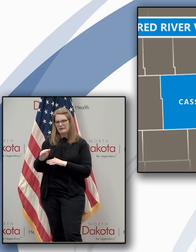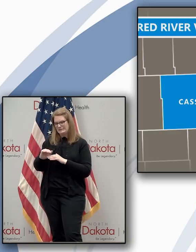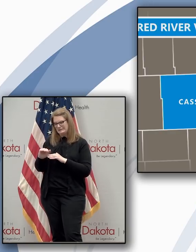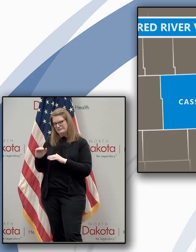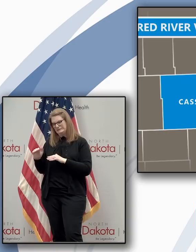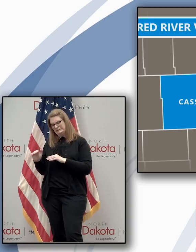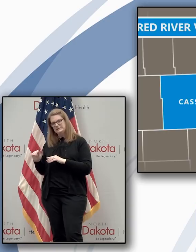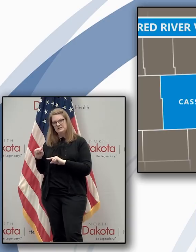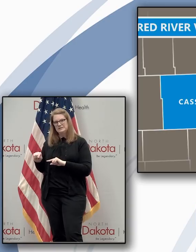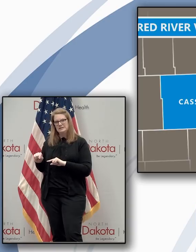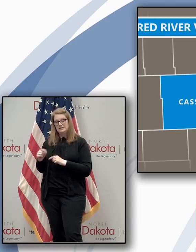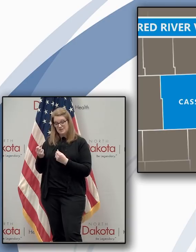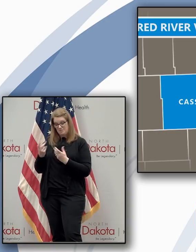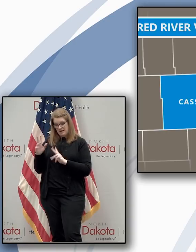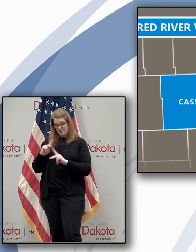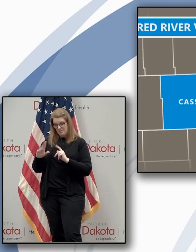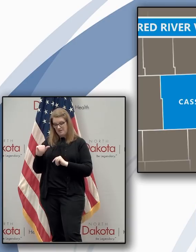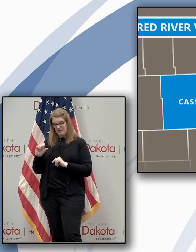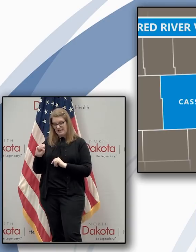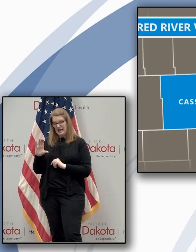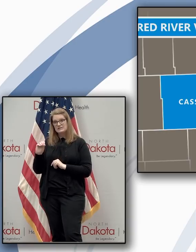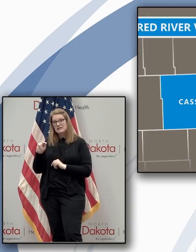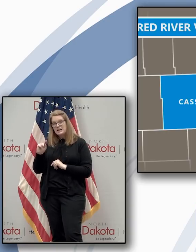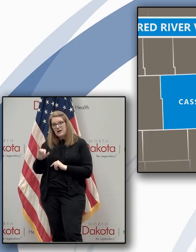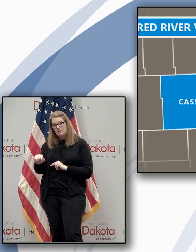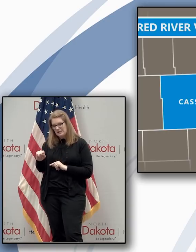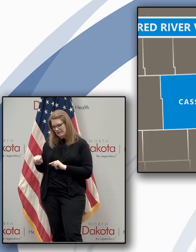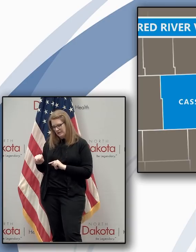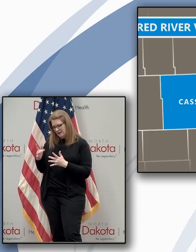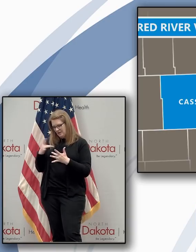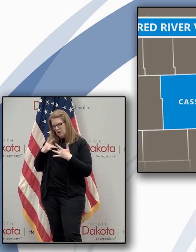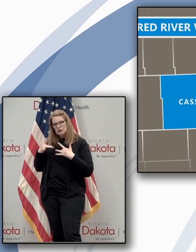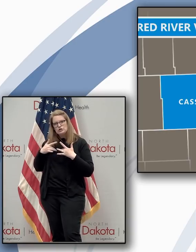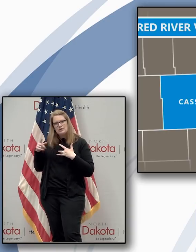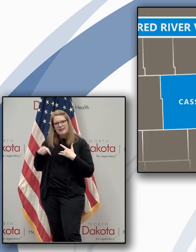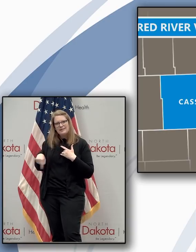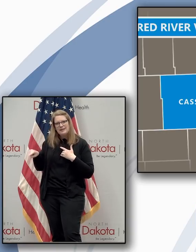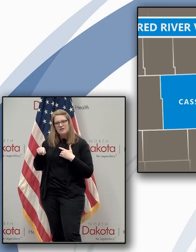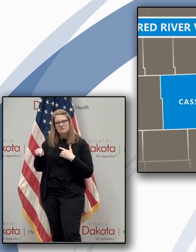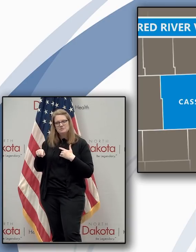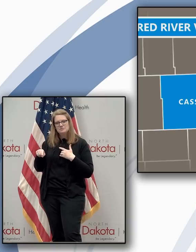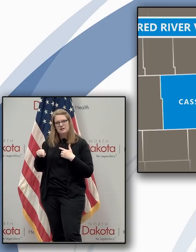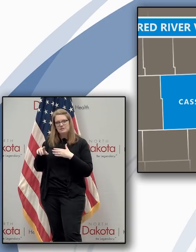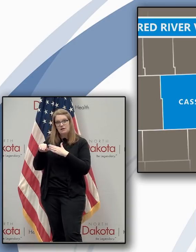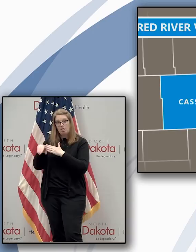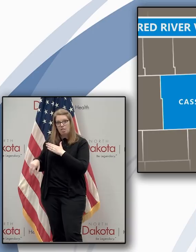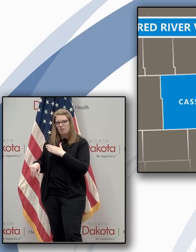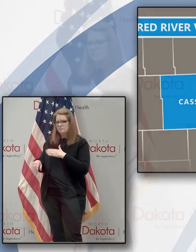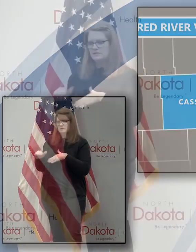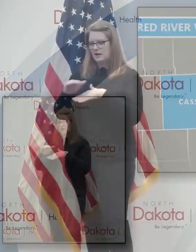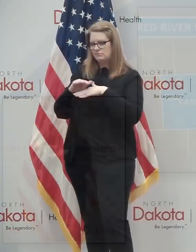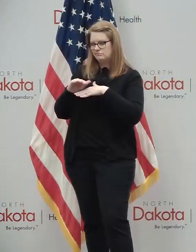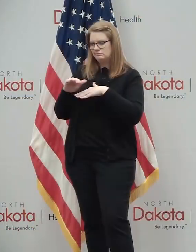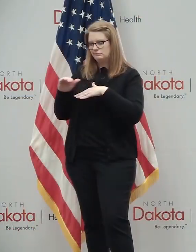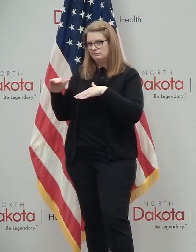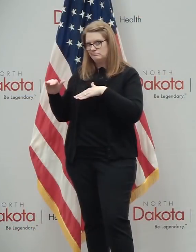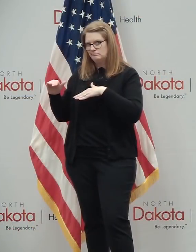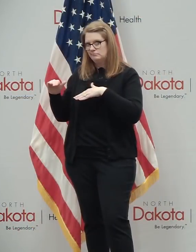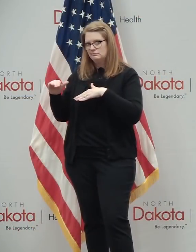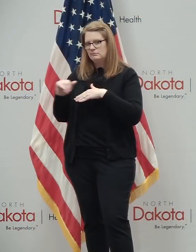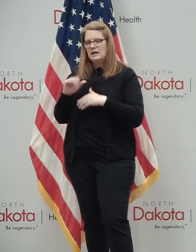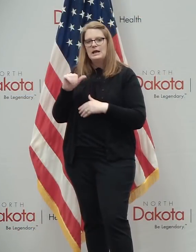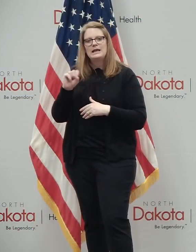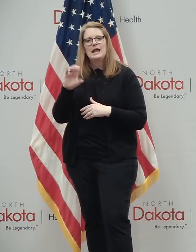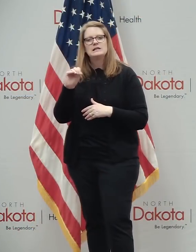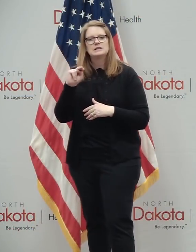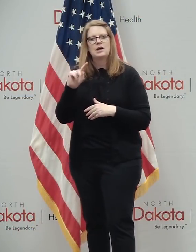like many people in Cass County, we're also concerned about those cases and the fact they're not dropping. But again, it's important to note that even in Cass County